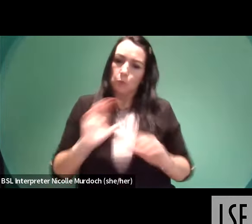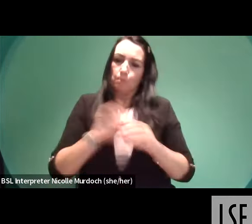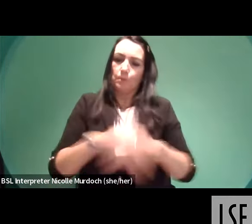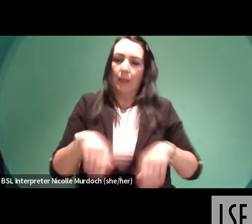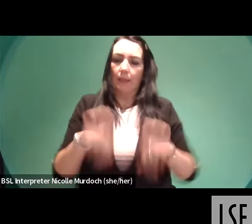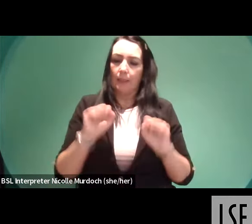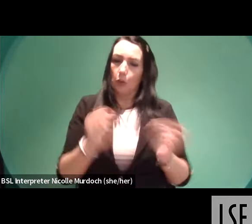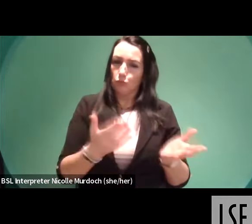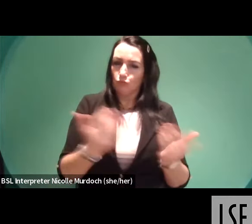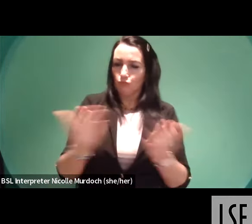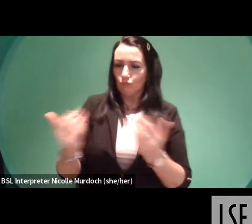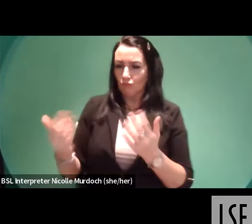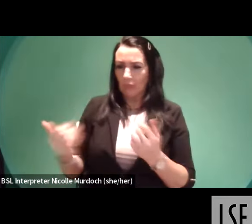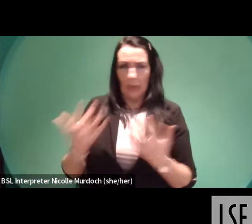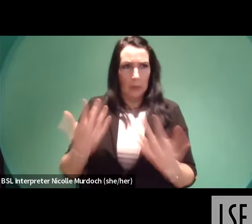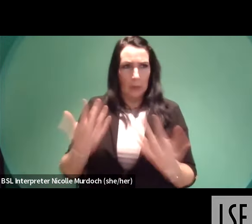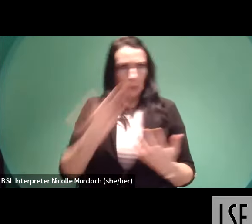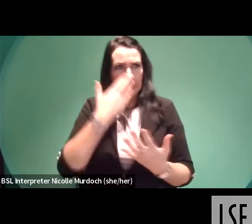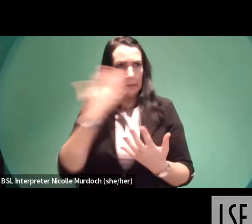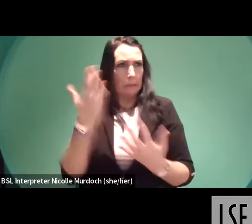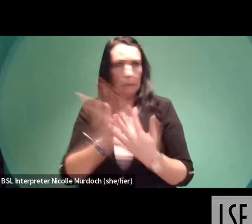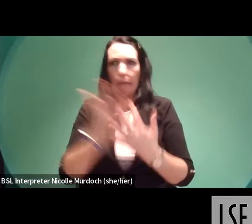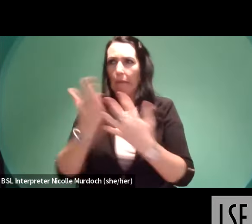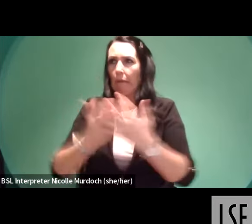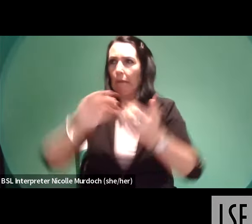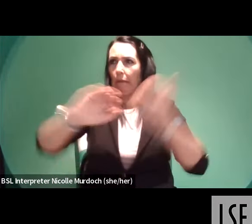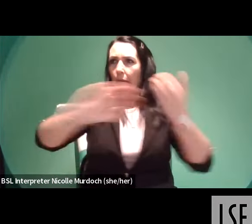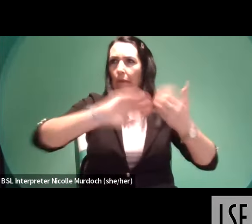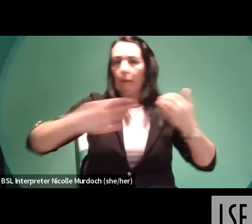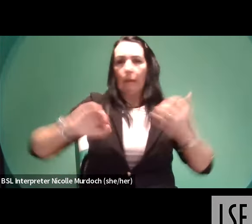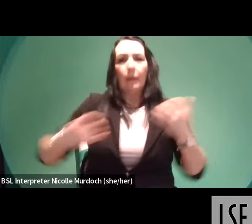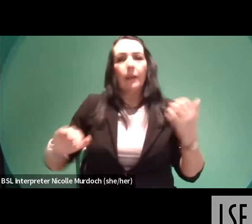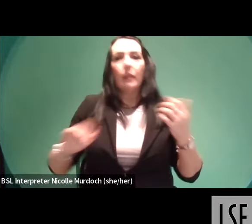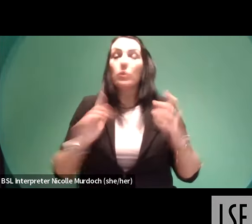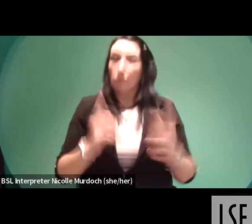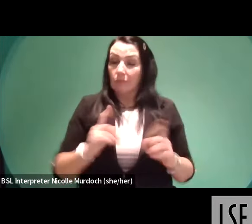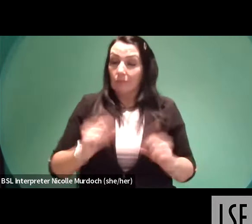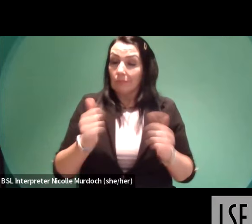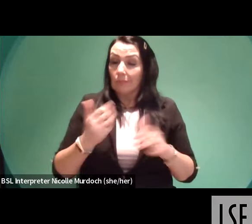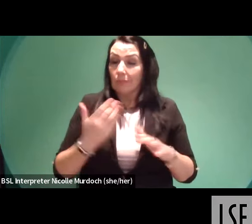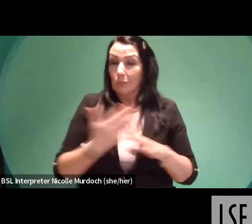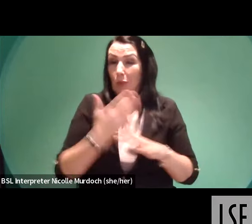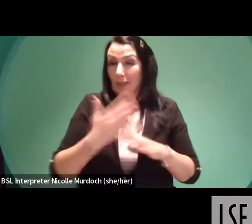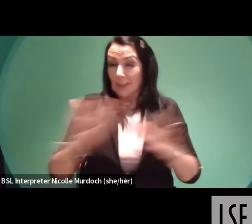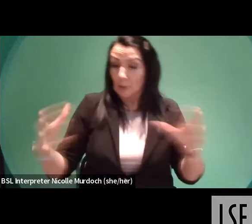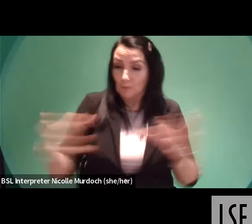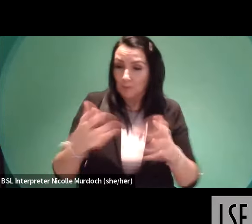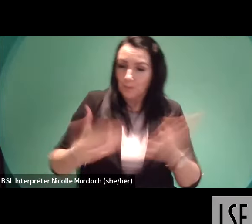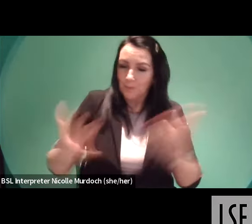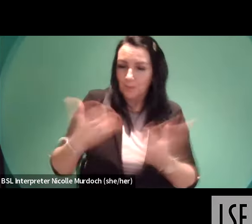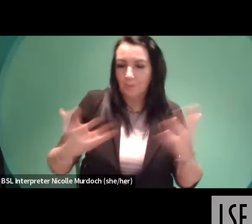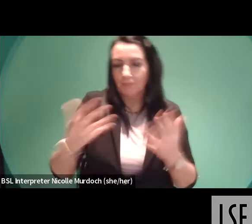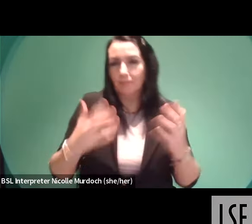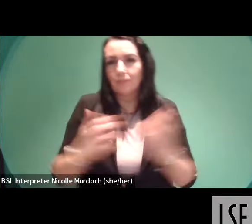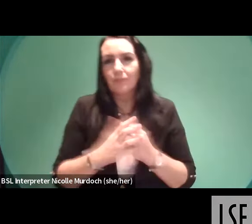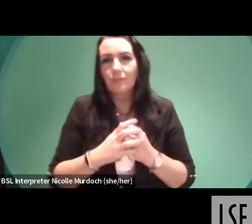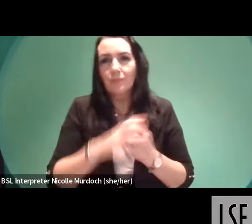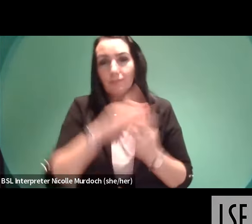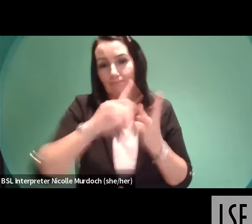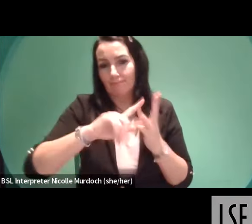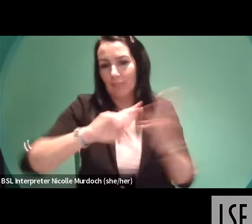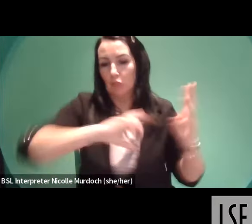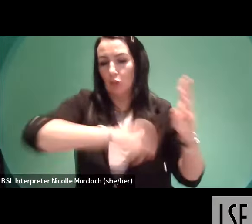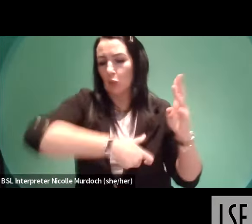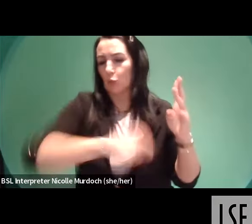know, the division that we've seen. So I think there's the opportunity there, there's a practice there. And, you know, the point on trade unions, which I'm not going to touch, but I think they